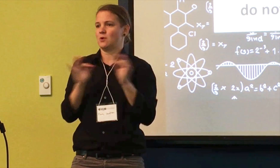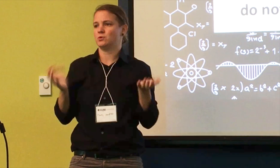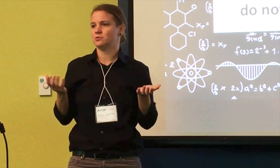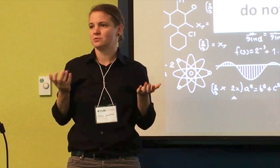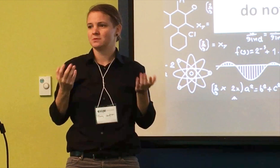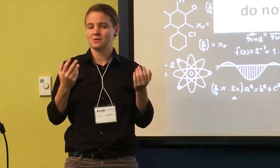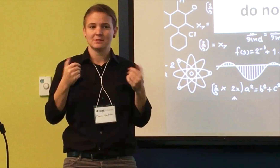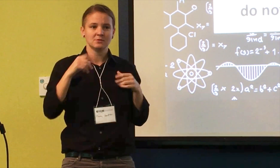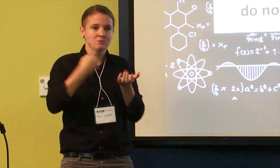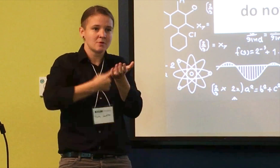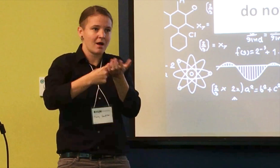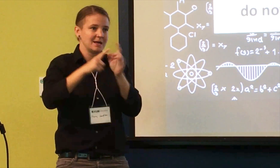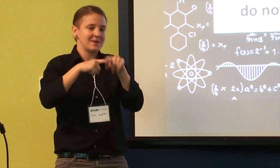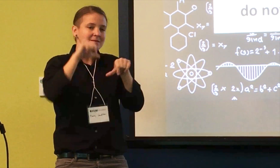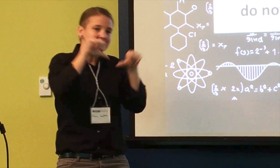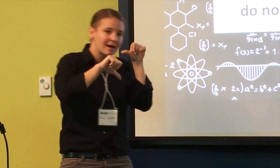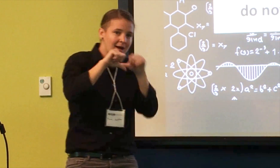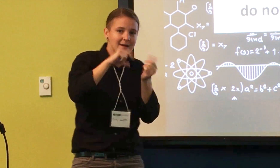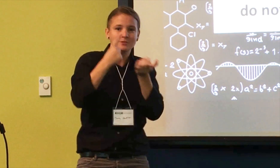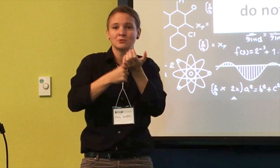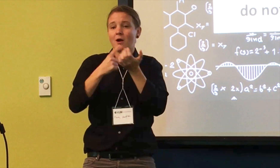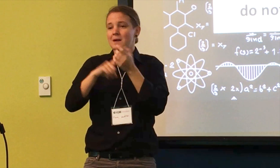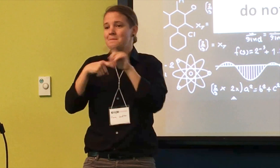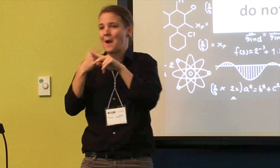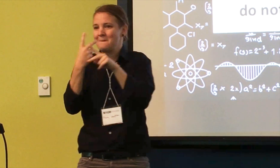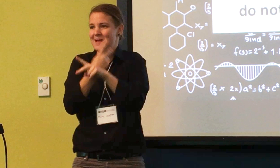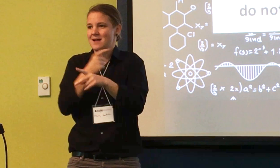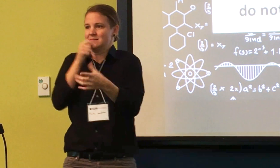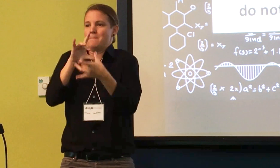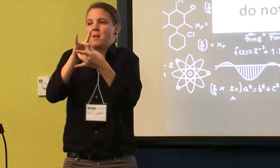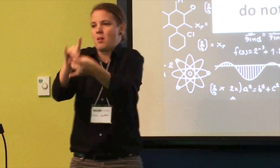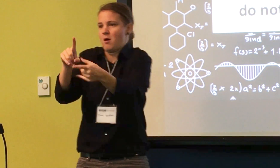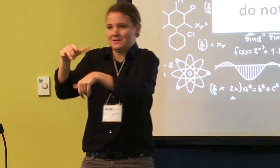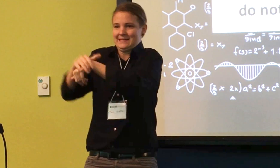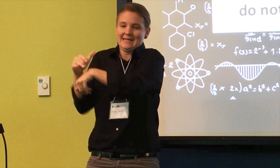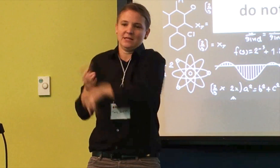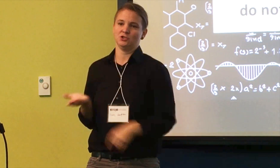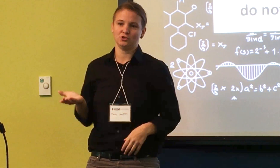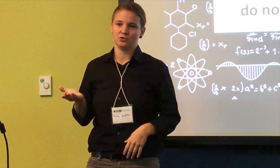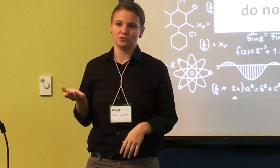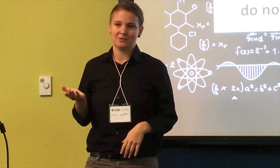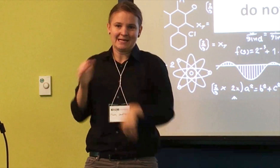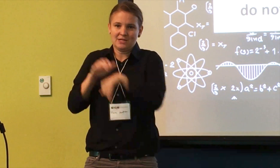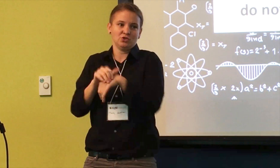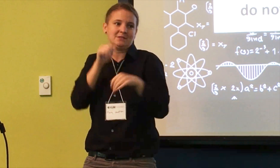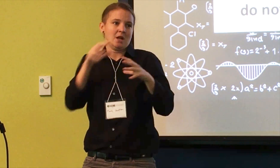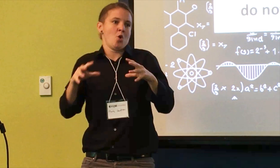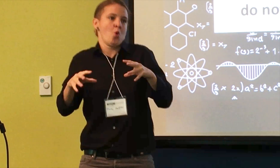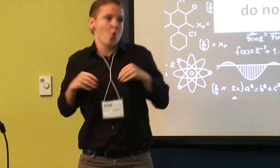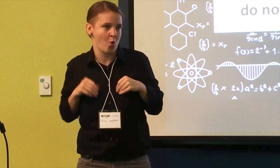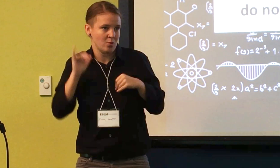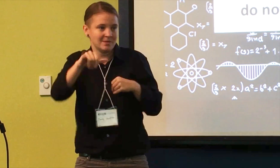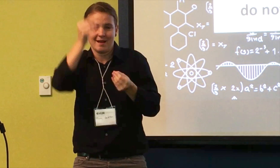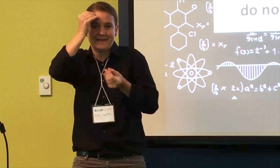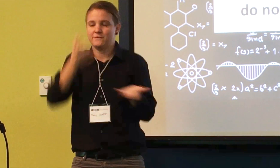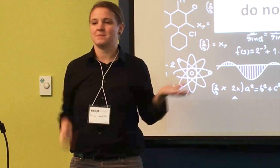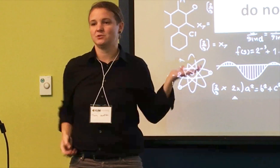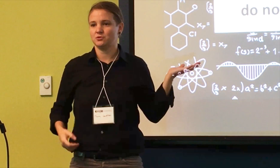It's content that we're talking about, more than language. We want our students to access content, and we don't want language to be a barrier for